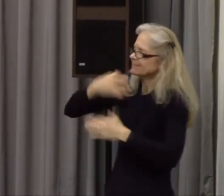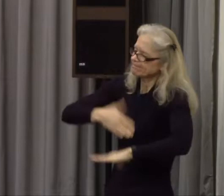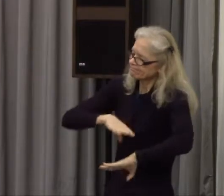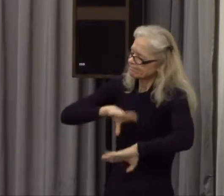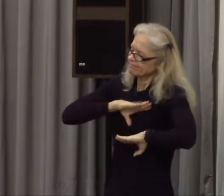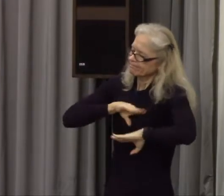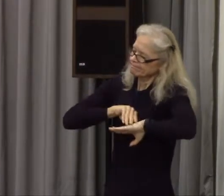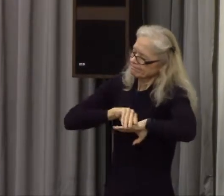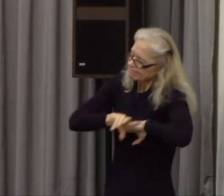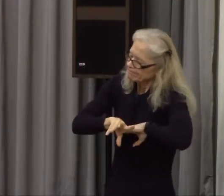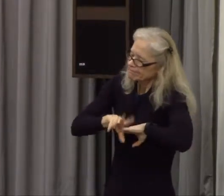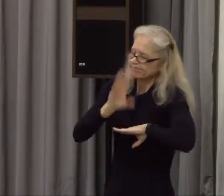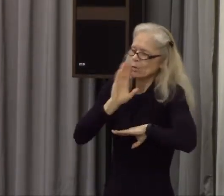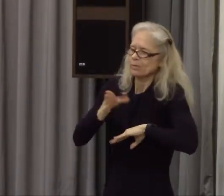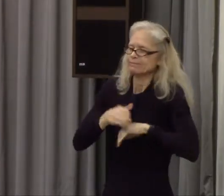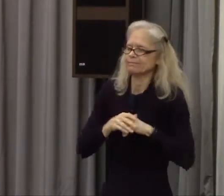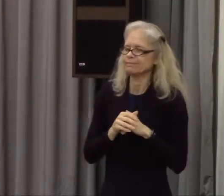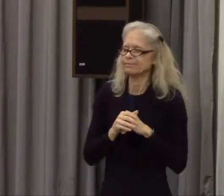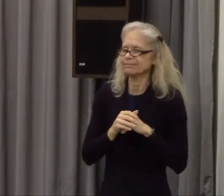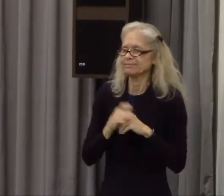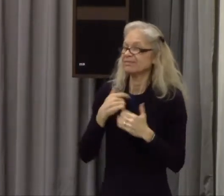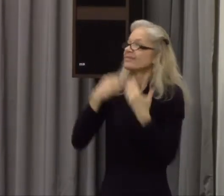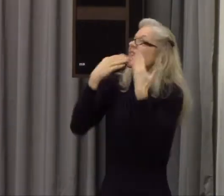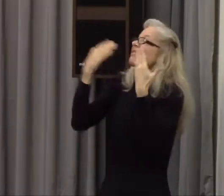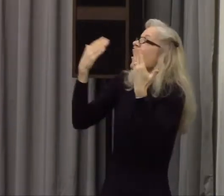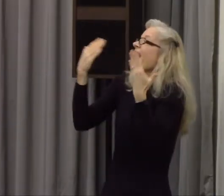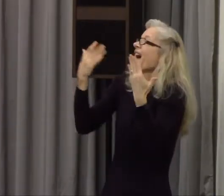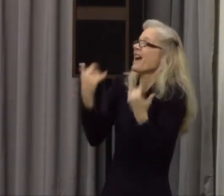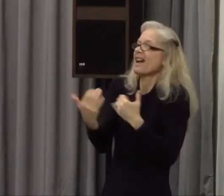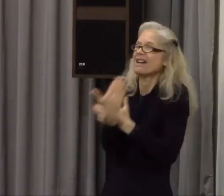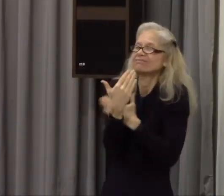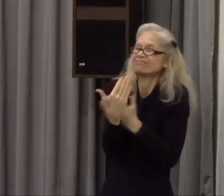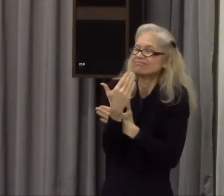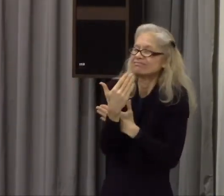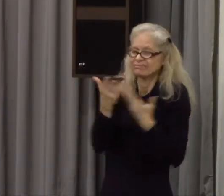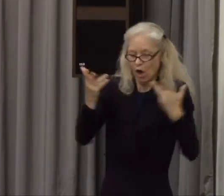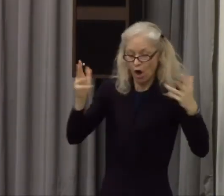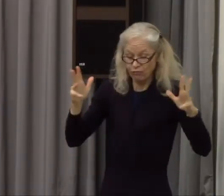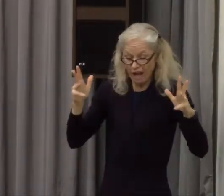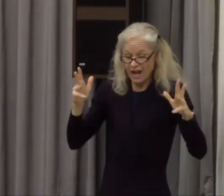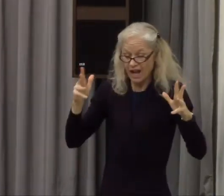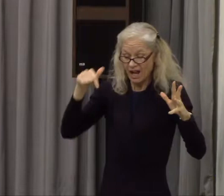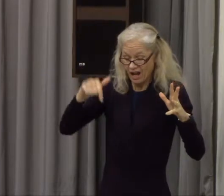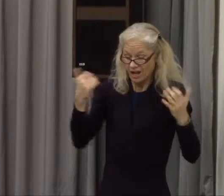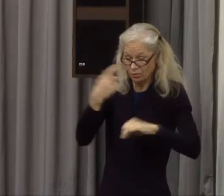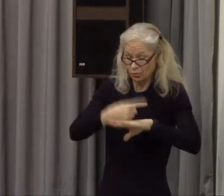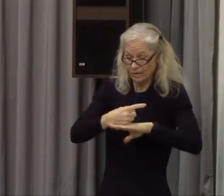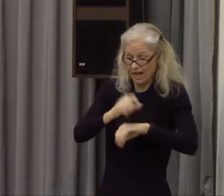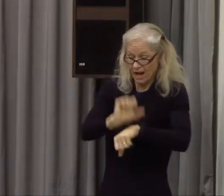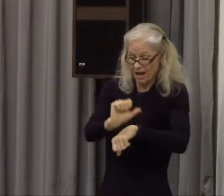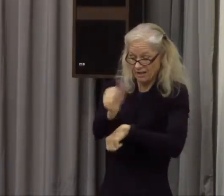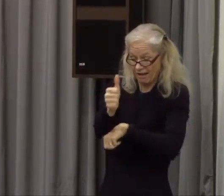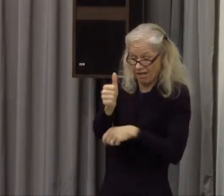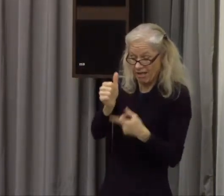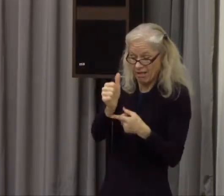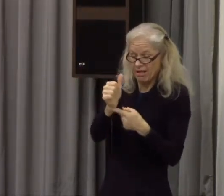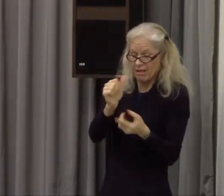school hour, the adult Sunday school hour. God, might we just be more in love with you,